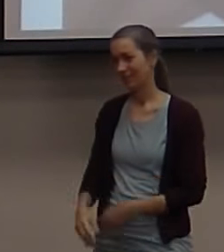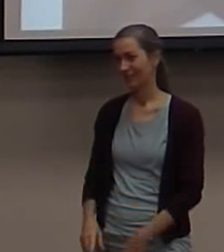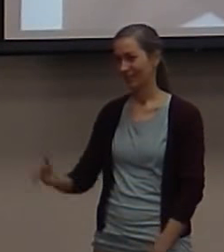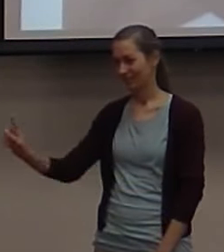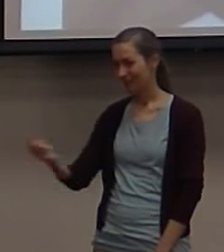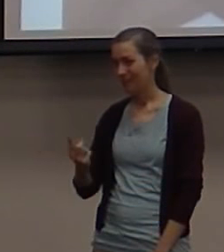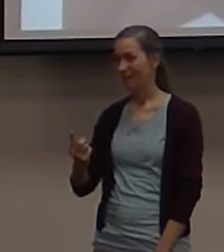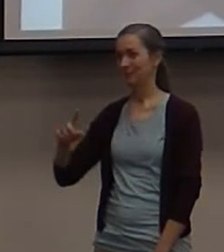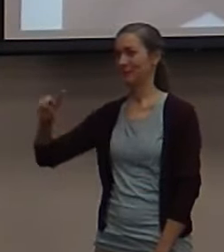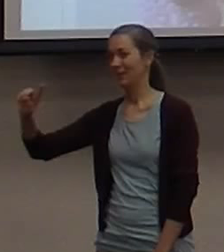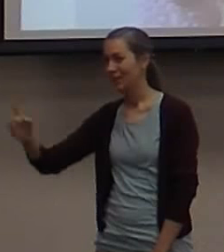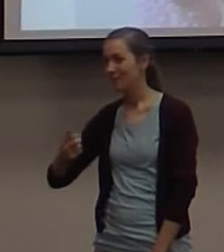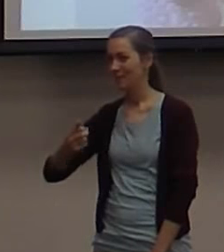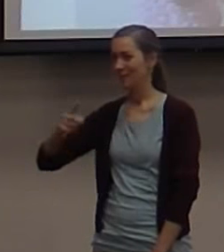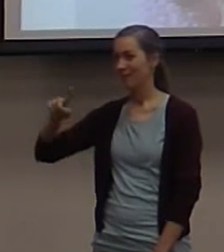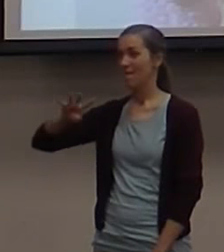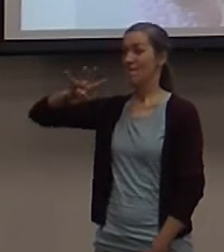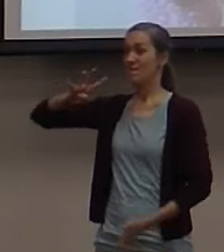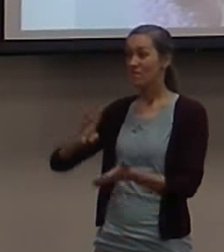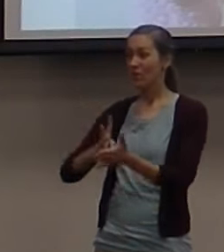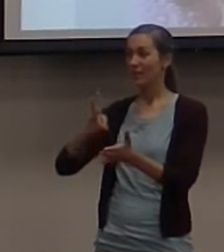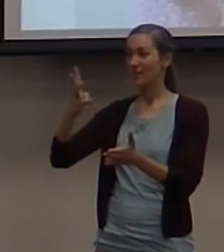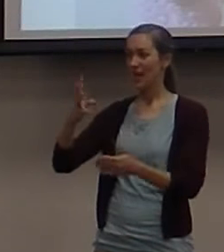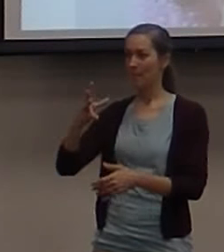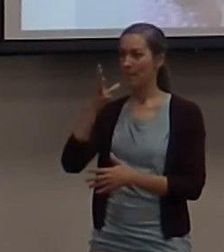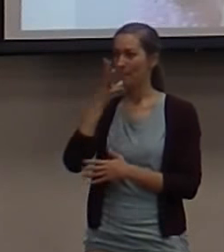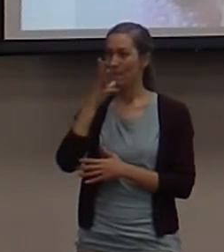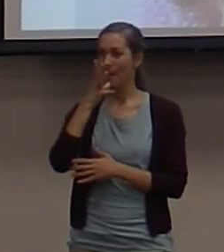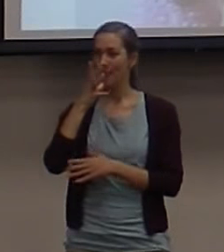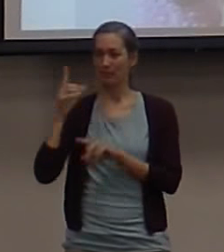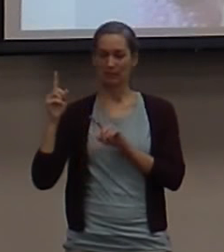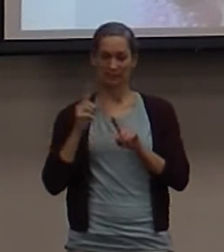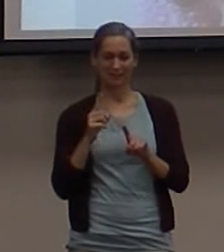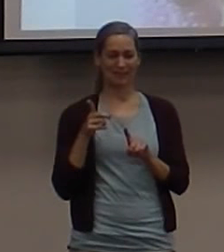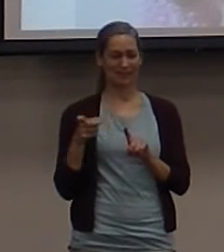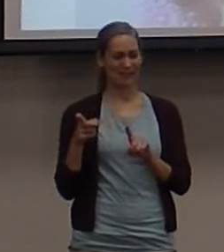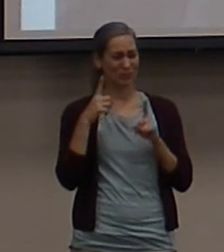And the 4th time he brought his mom. And she said, he's crying.